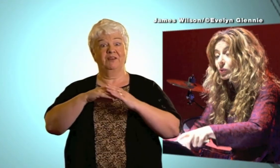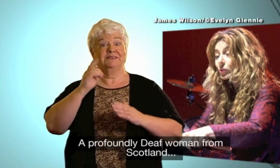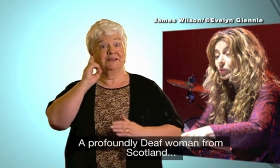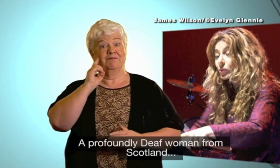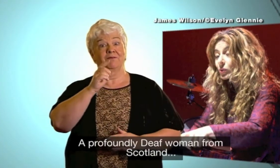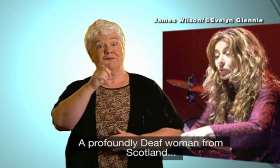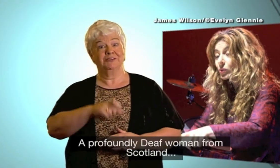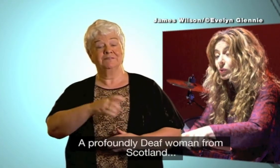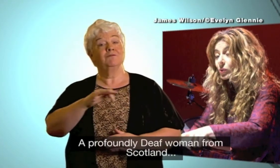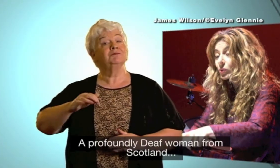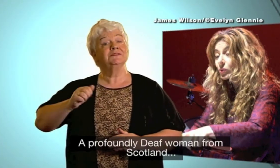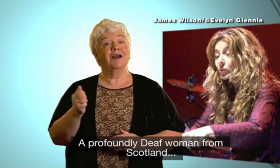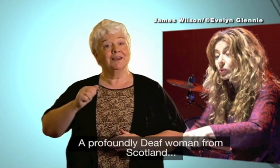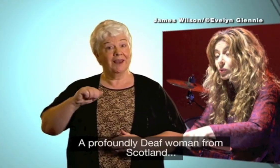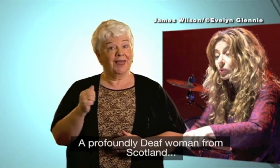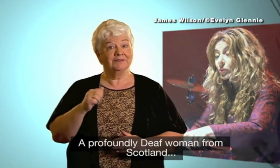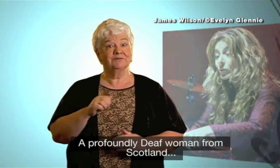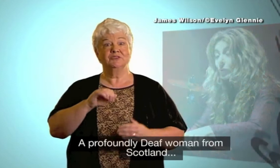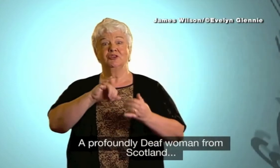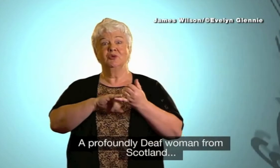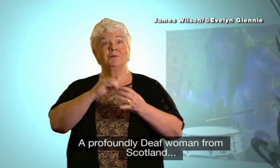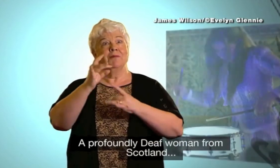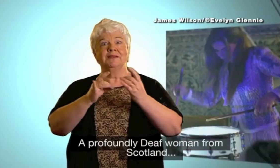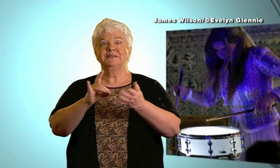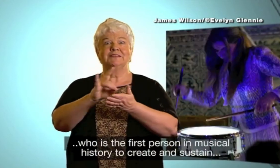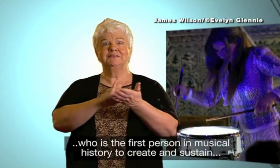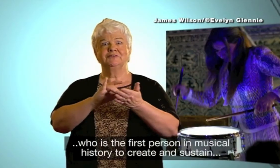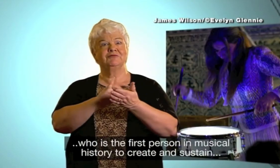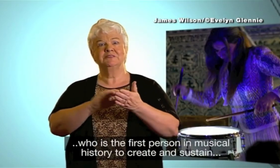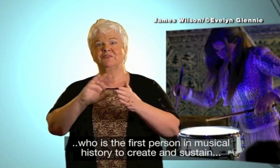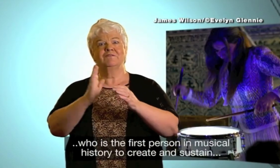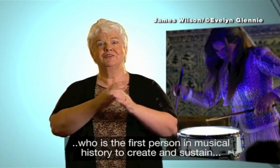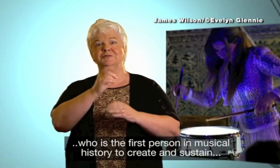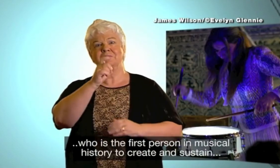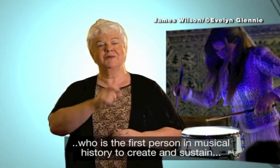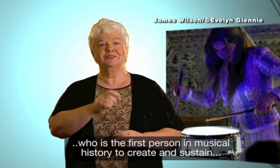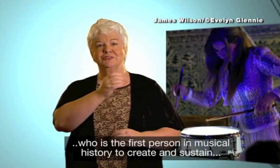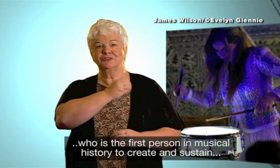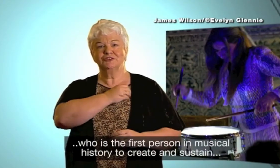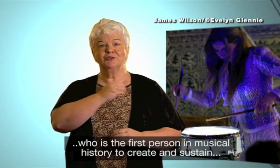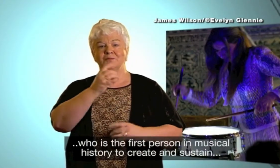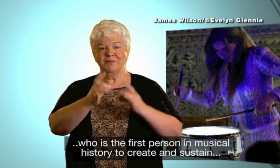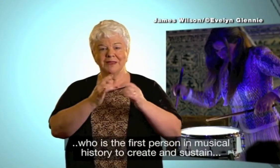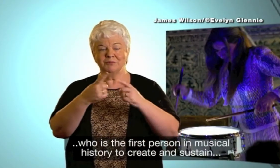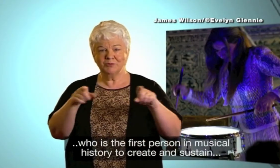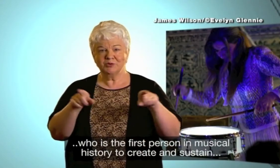a profoundly deaf woman from Scotland, who is the first person in musical history to